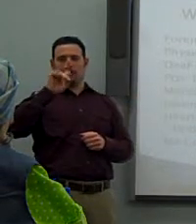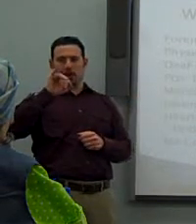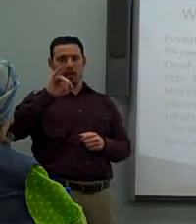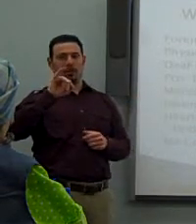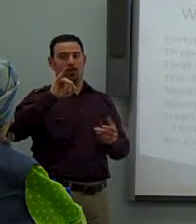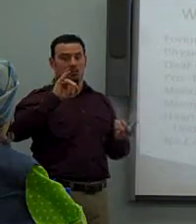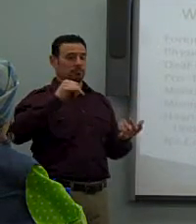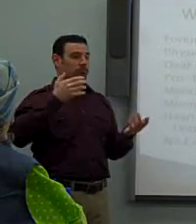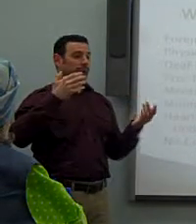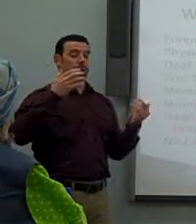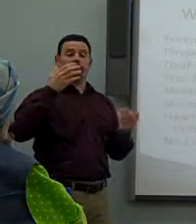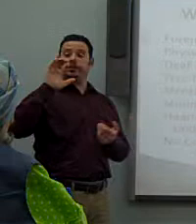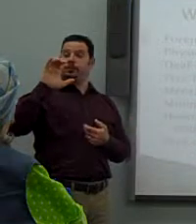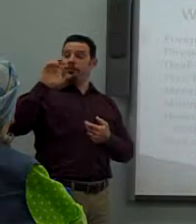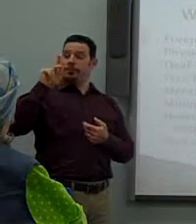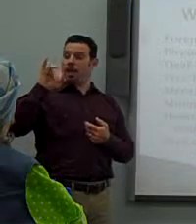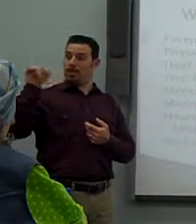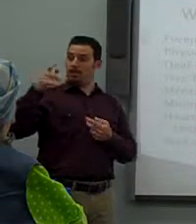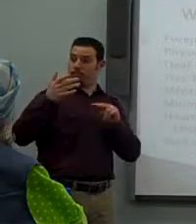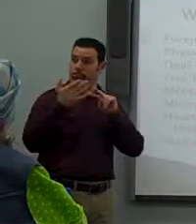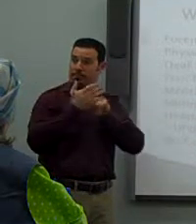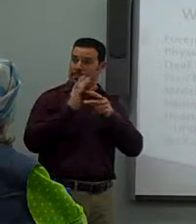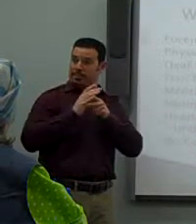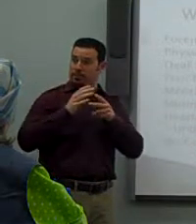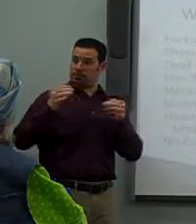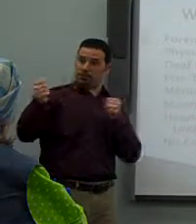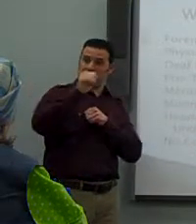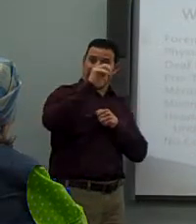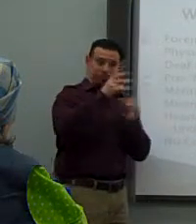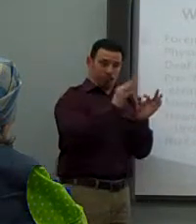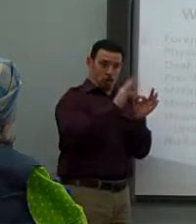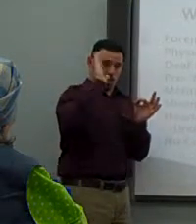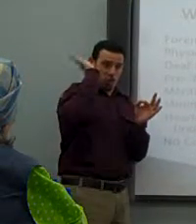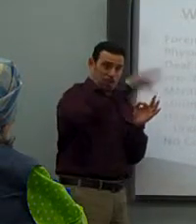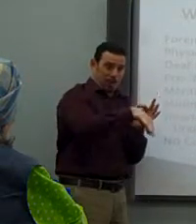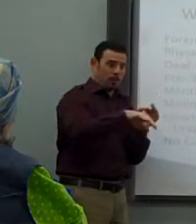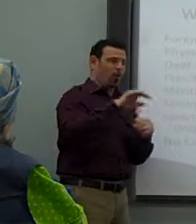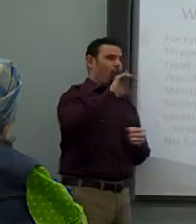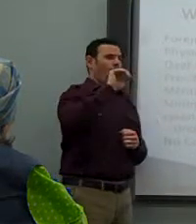whatever the reason is, but if you are struggling, make sure to bring in a CDI.